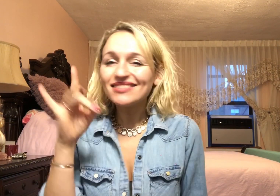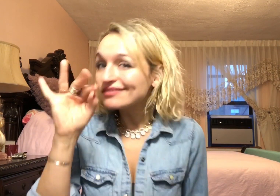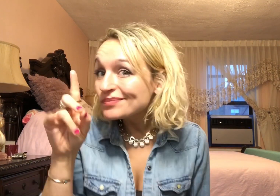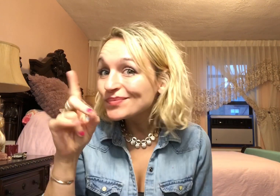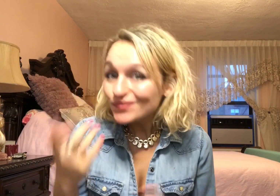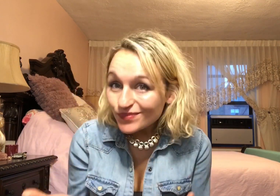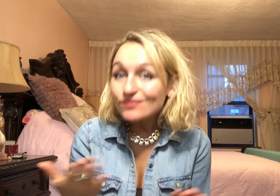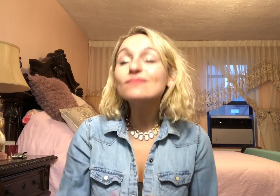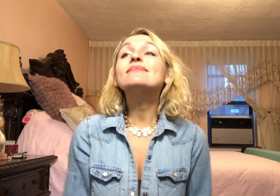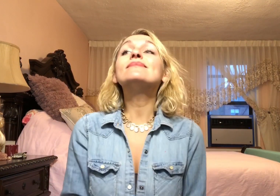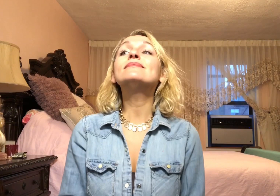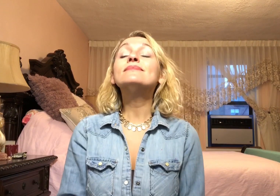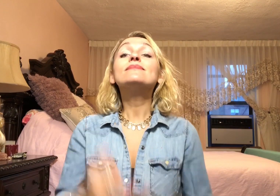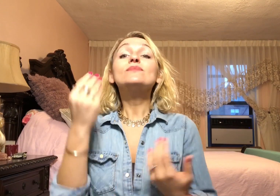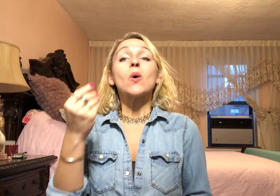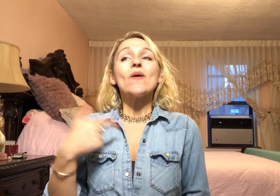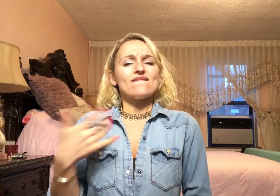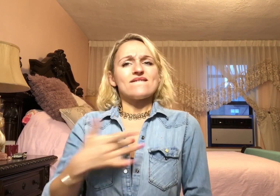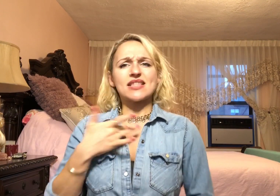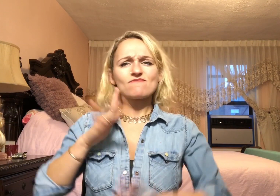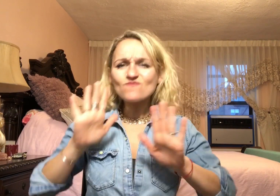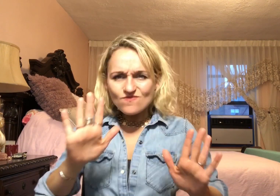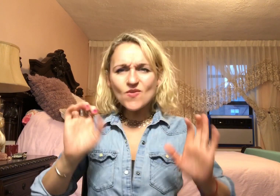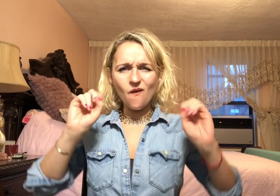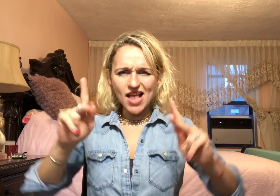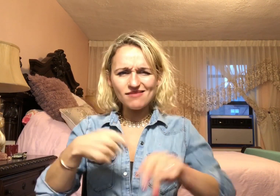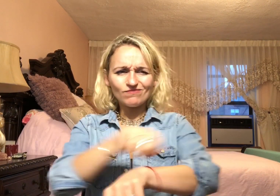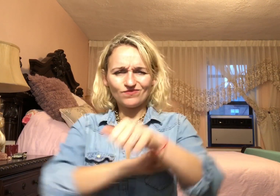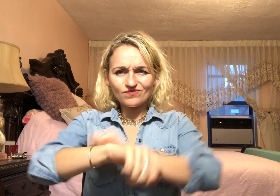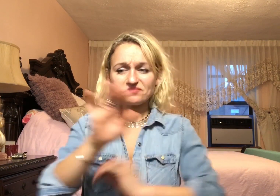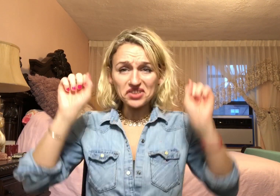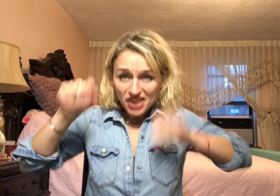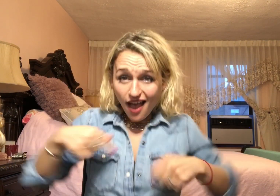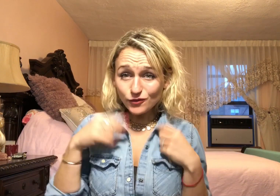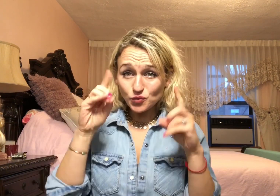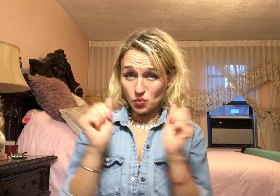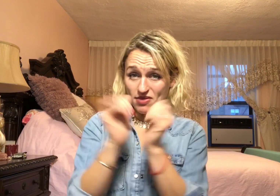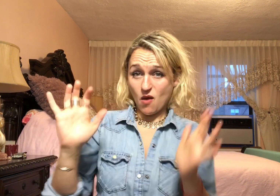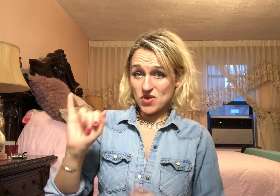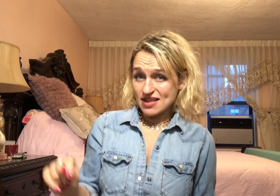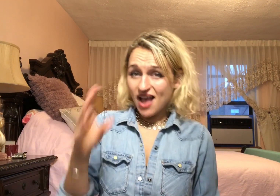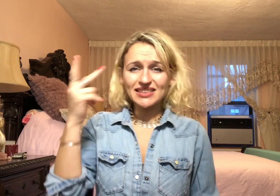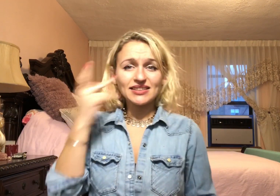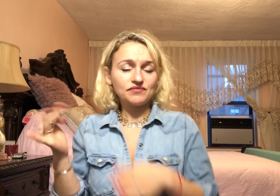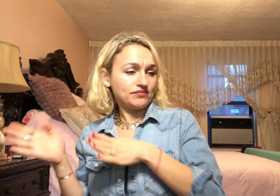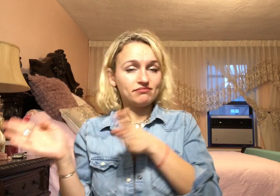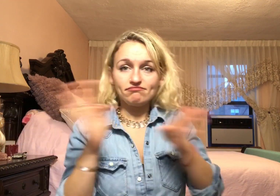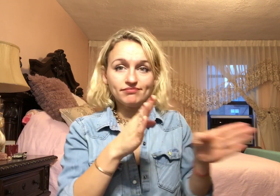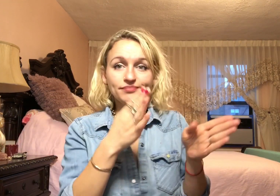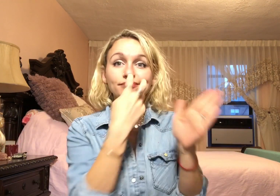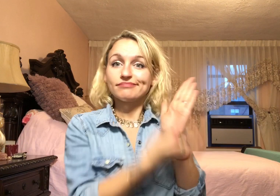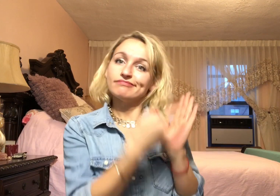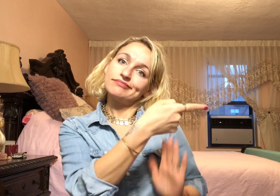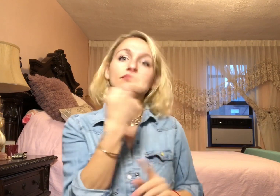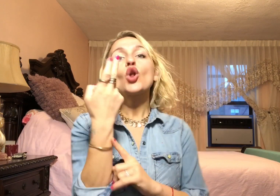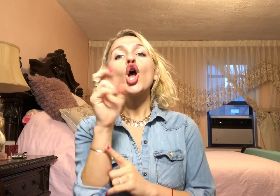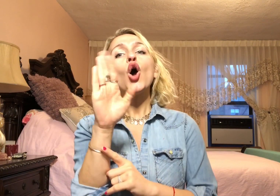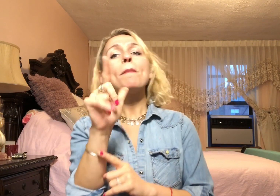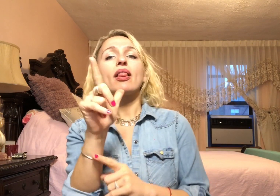trap or drowning, which I actually did. So I decided to get to work and see if I can indeed do without